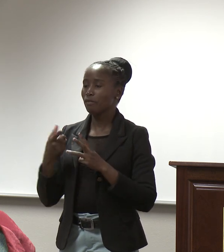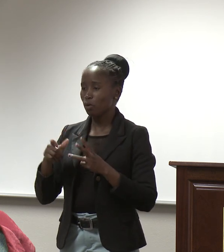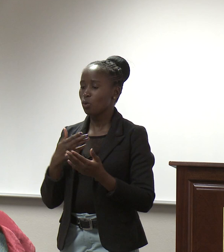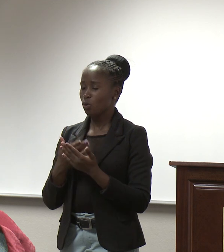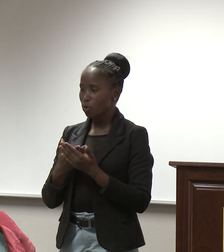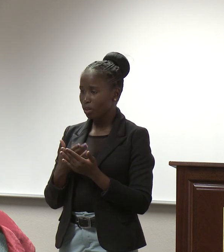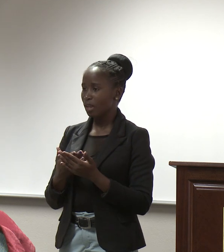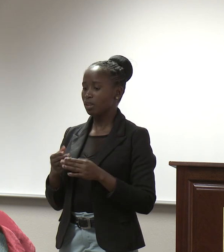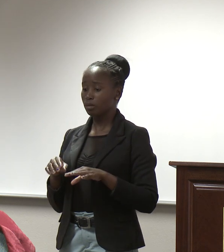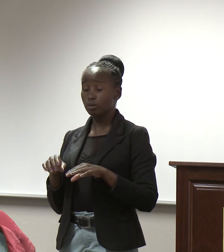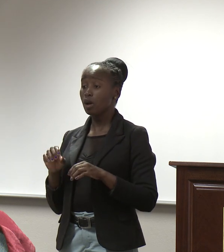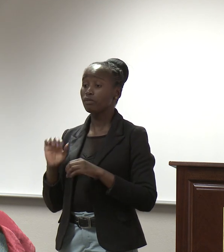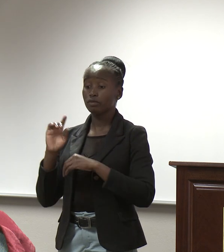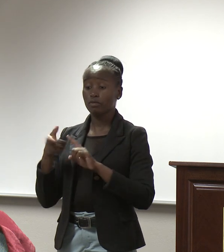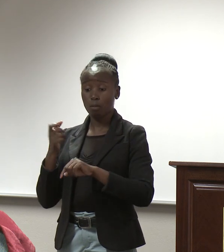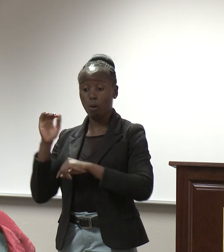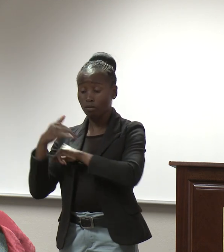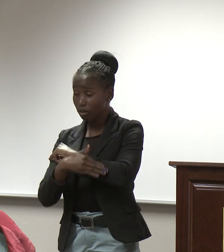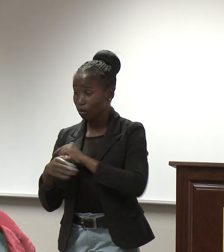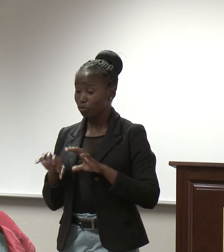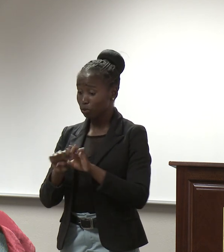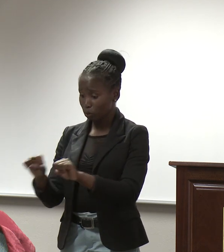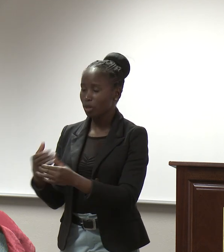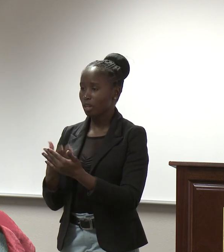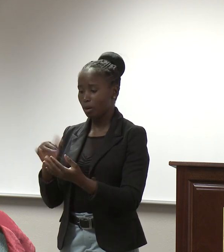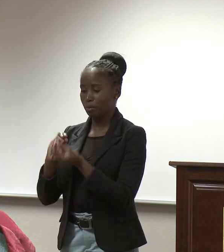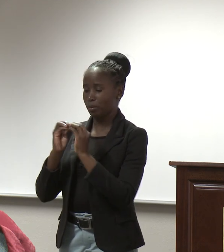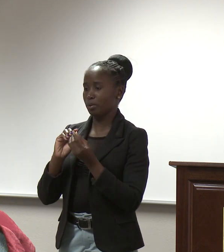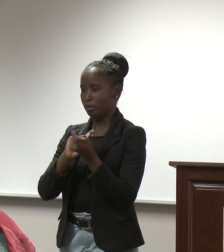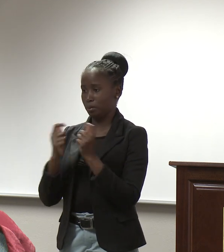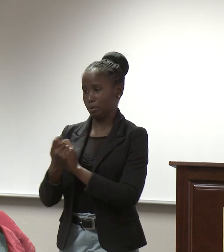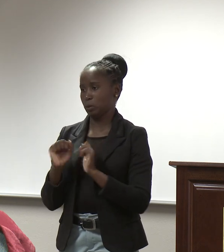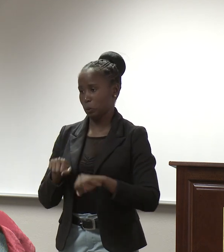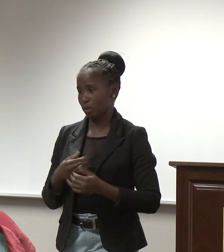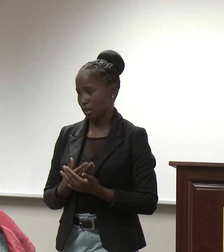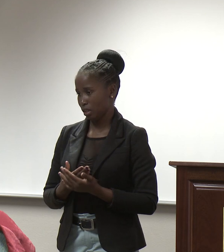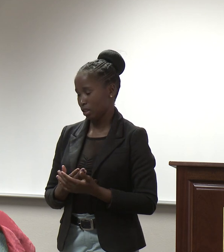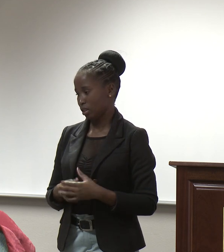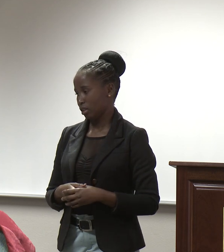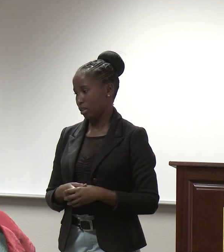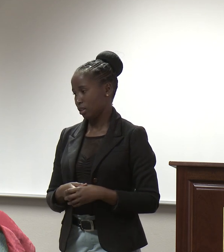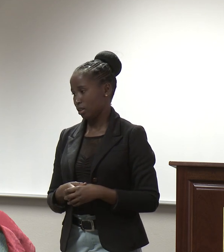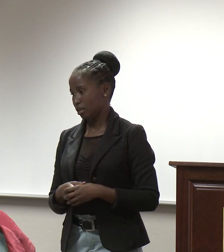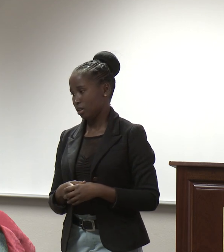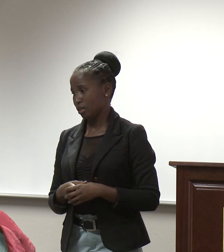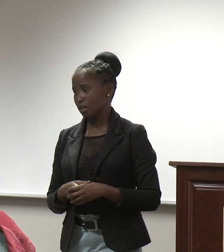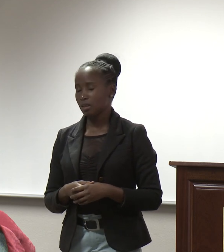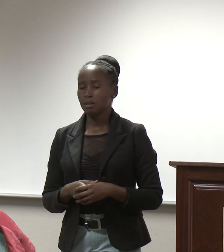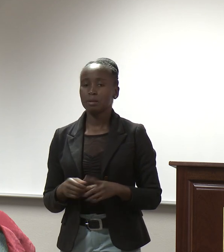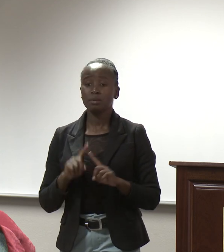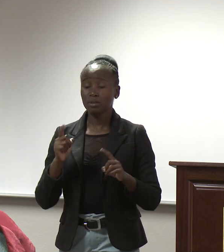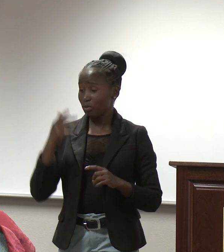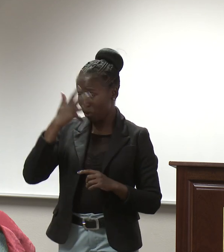in. Right? So I think that because the university was really under this tension, particularly in Africa, but also in general,